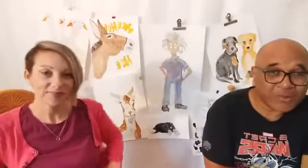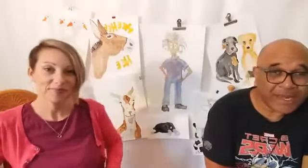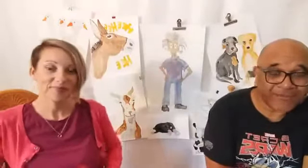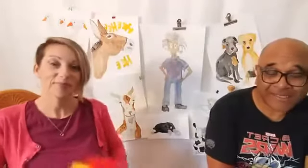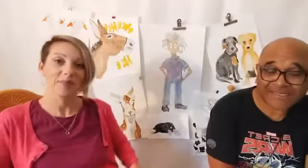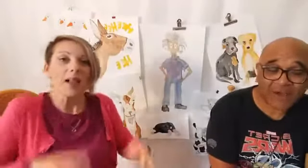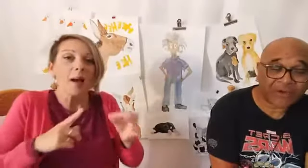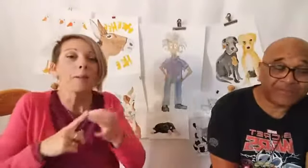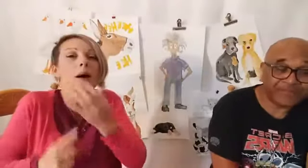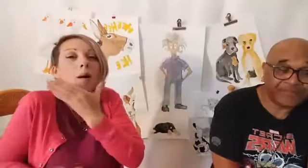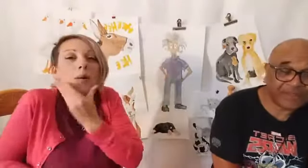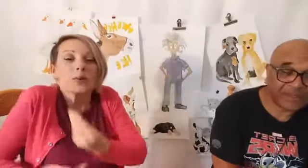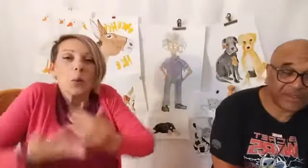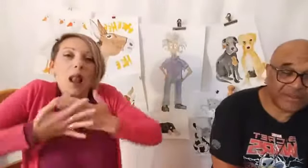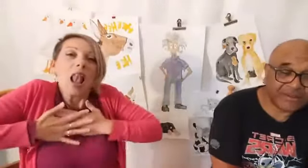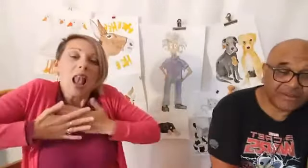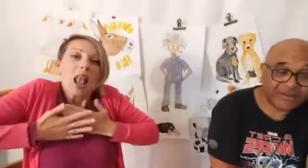Pyweasel loved his garden.